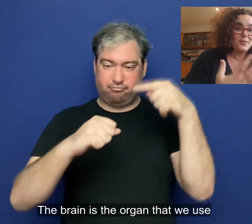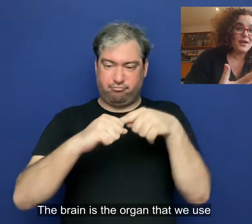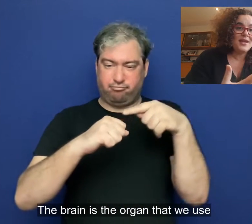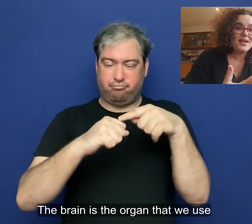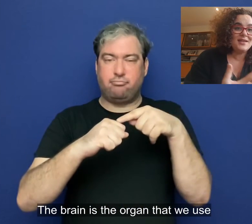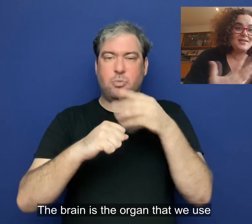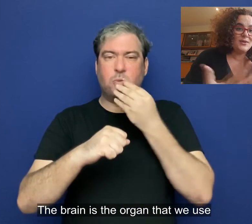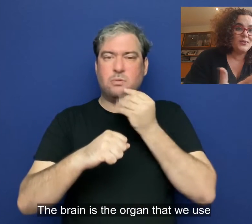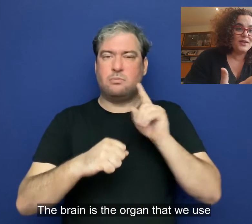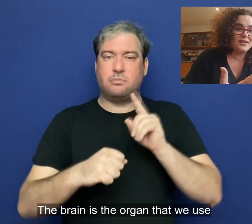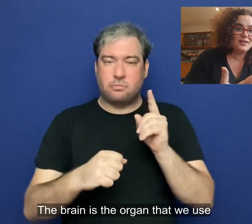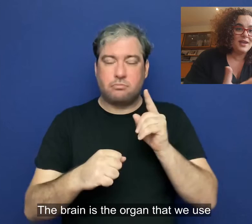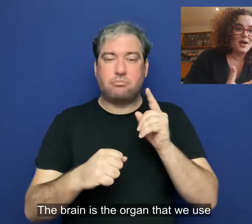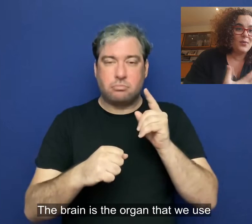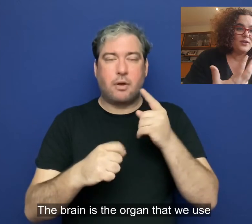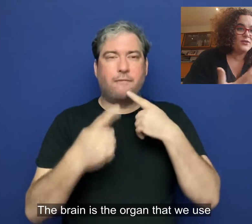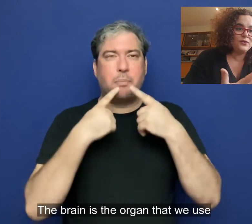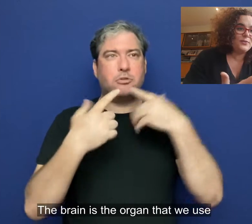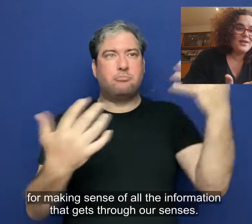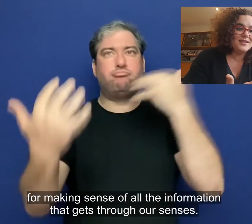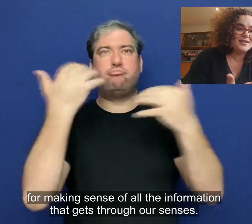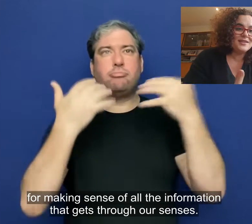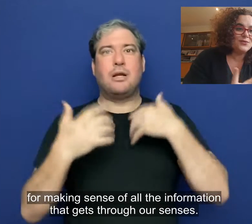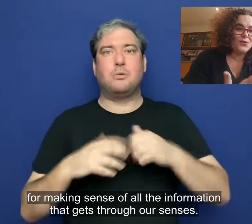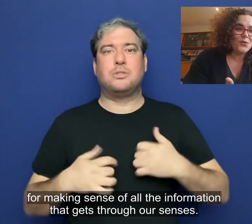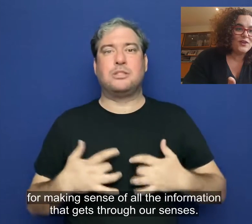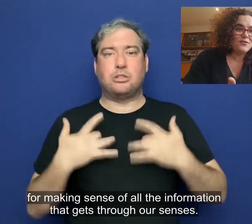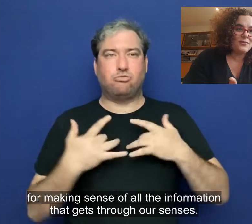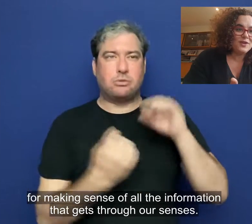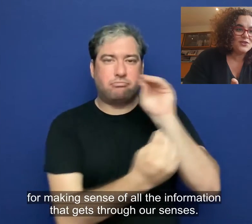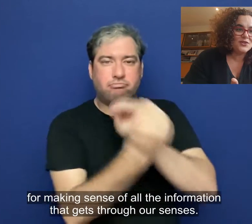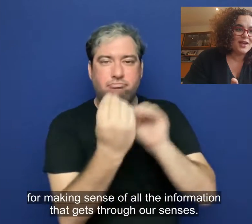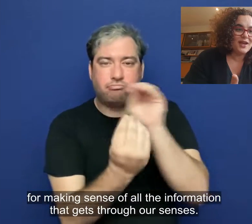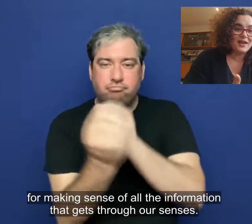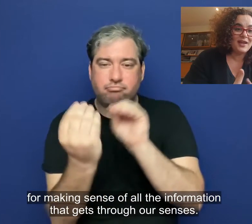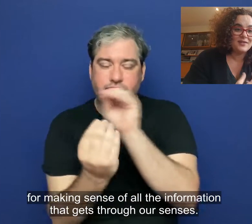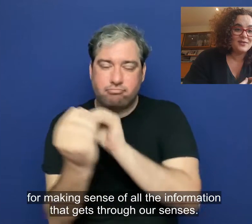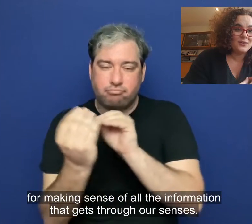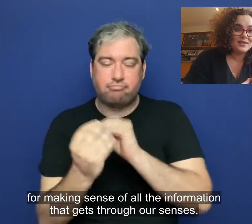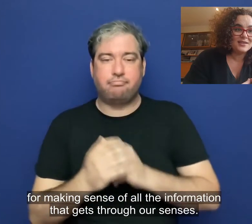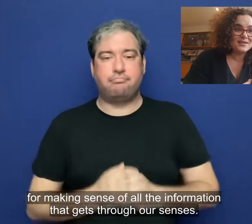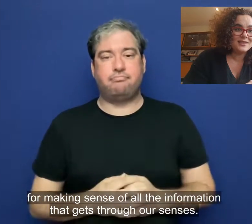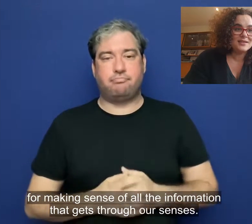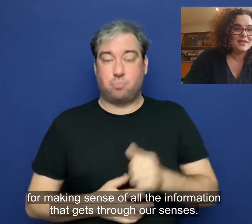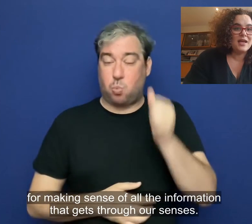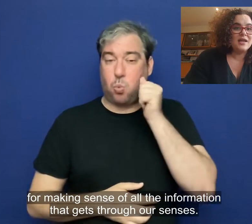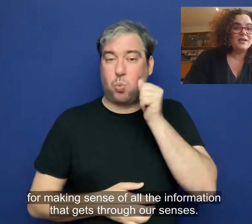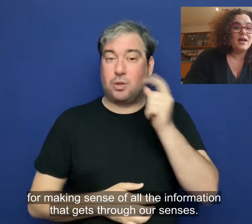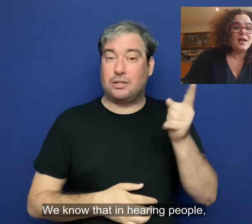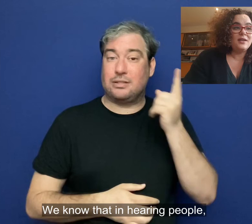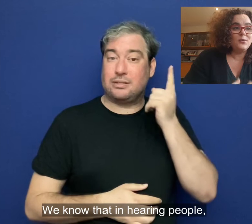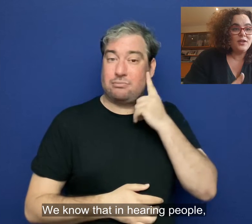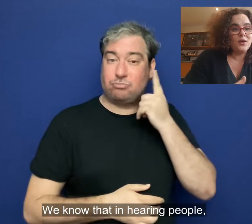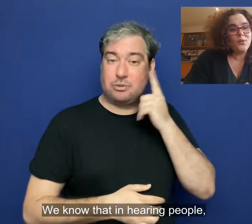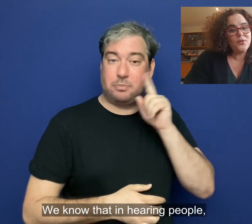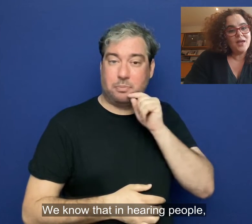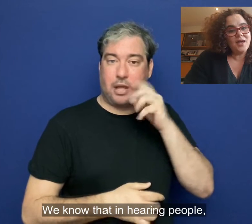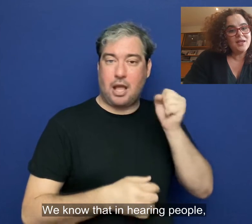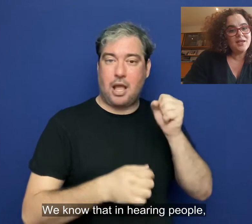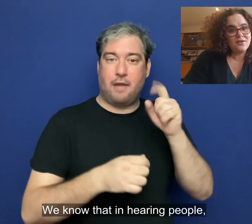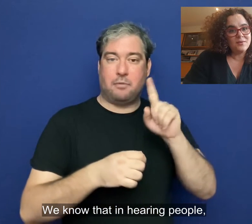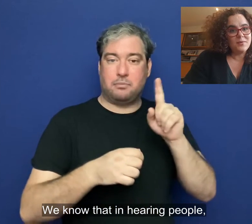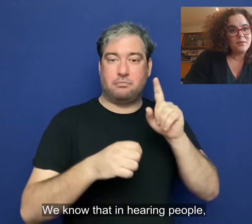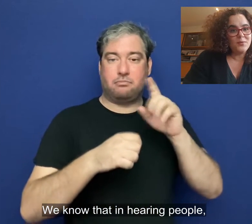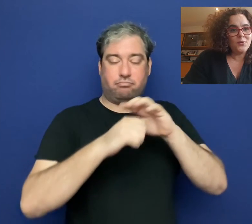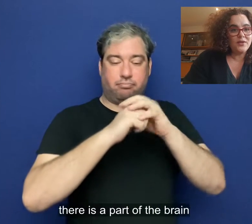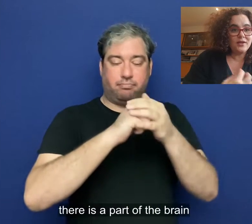So the brain is the organ that we use for making sense of all the information that gets through our senses. And we know that